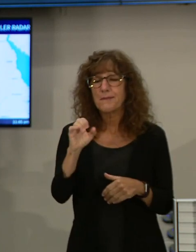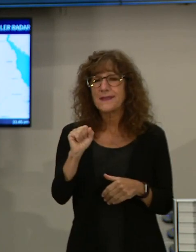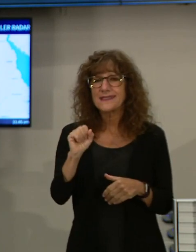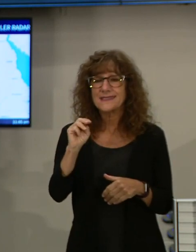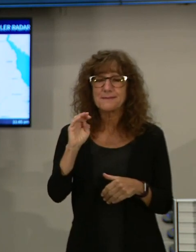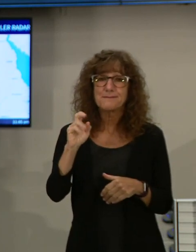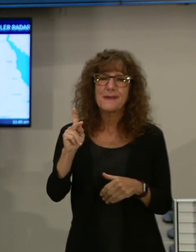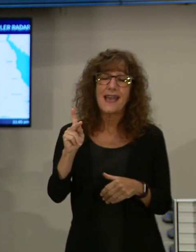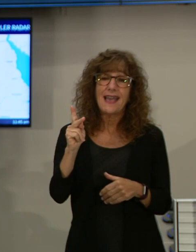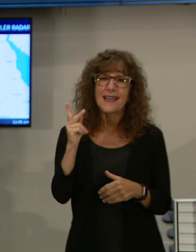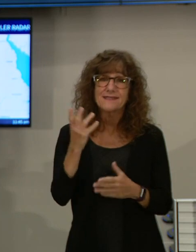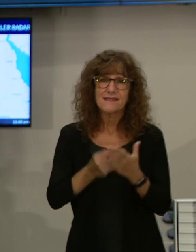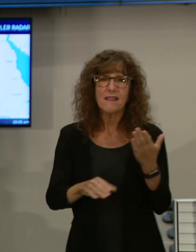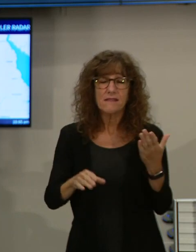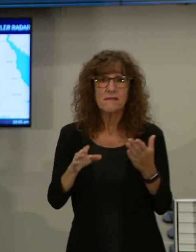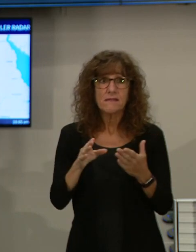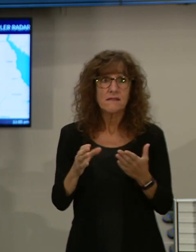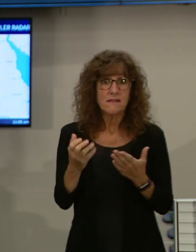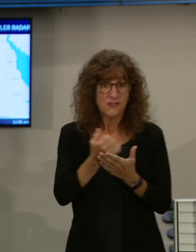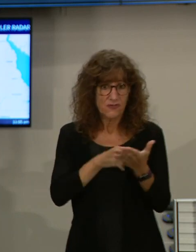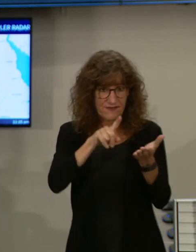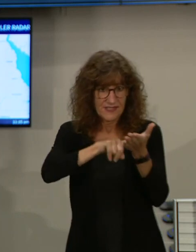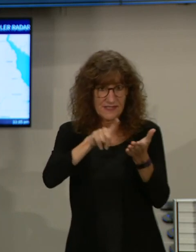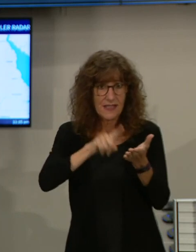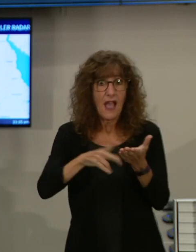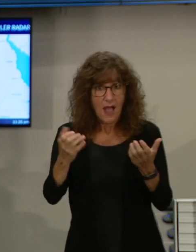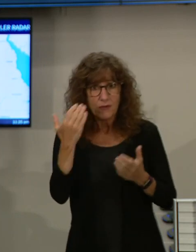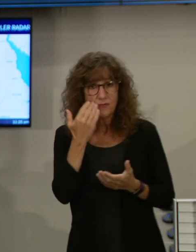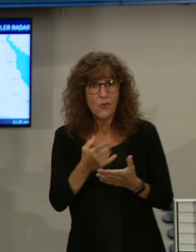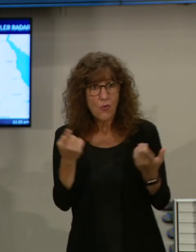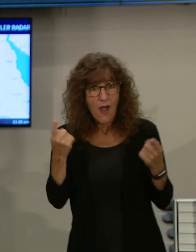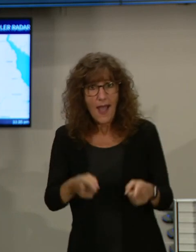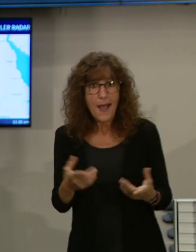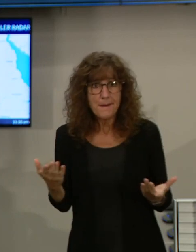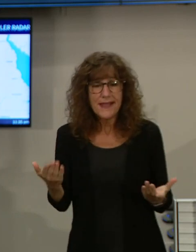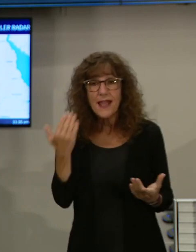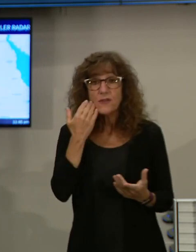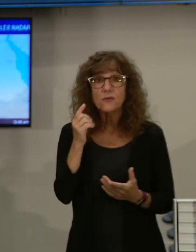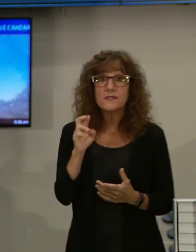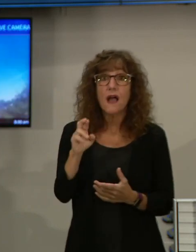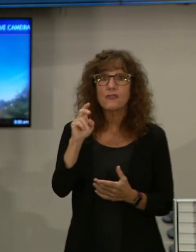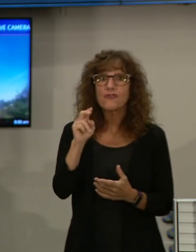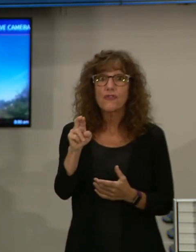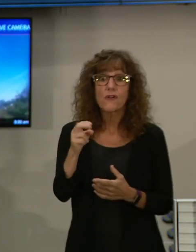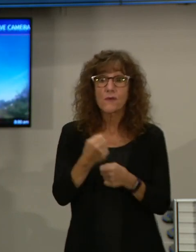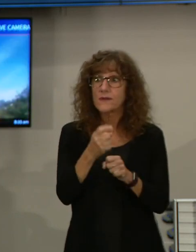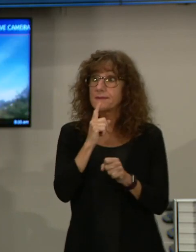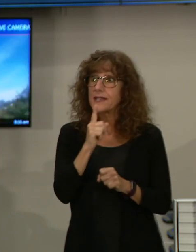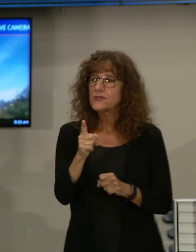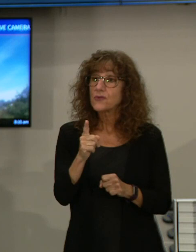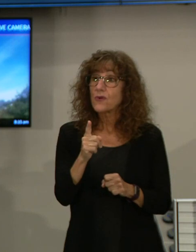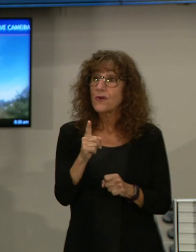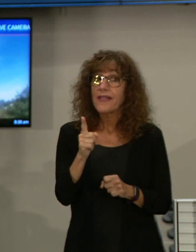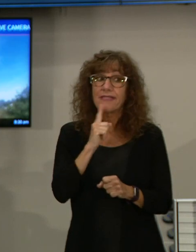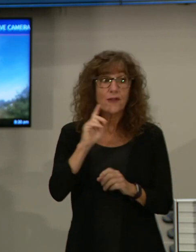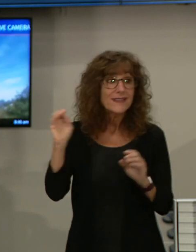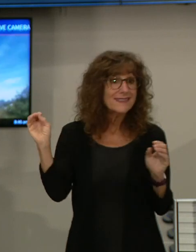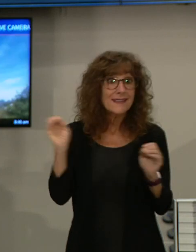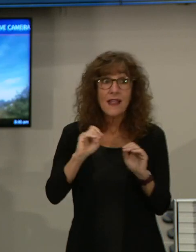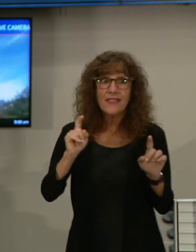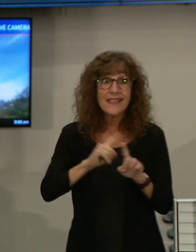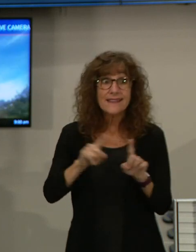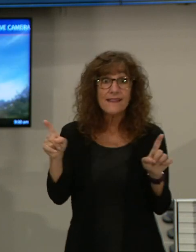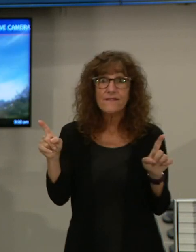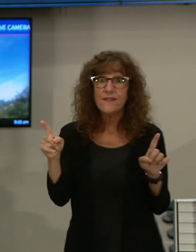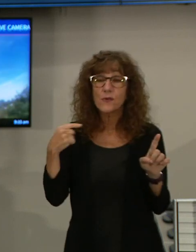that it deserves an investigation. I want to know what happened. I know Dr. Carter wants to make sure that there is nothing different that we